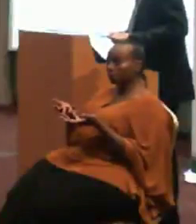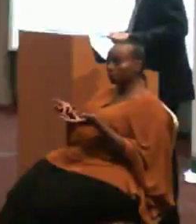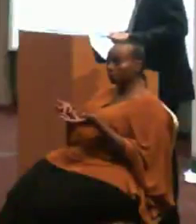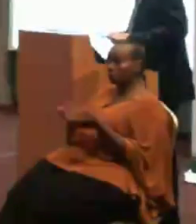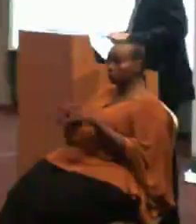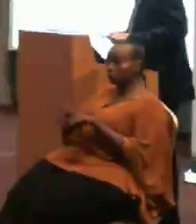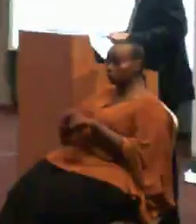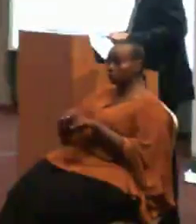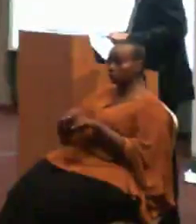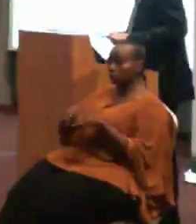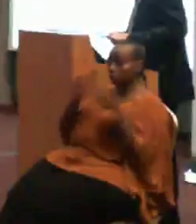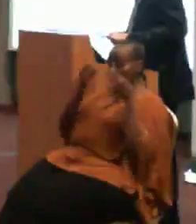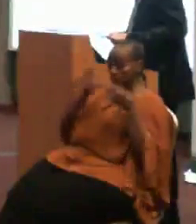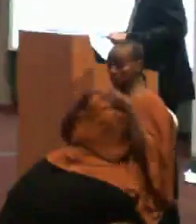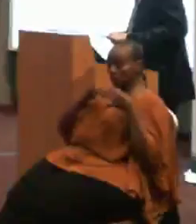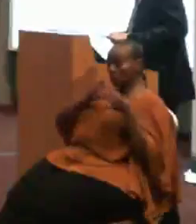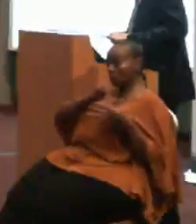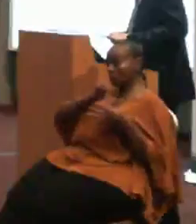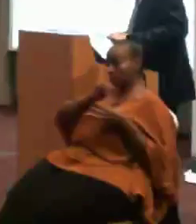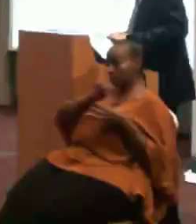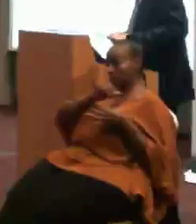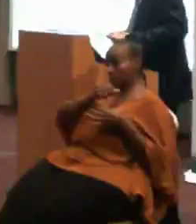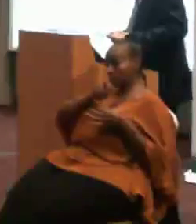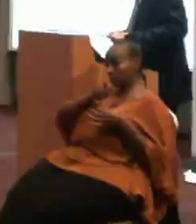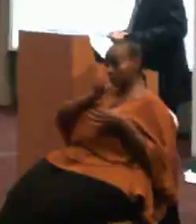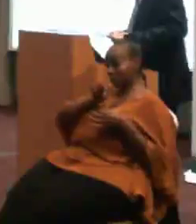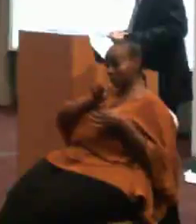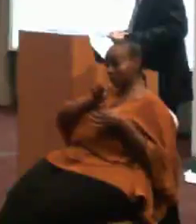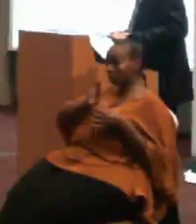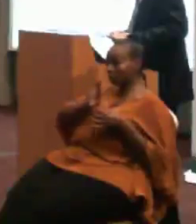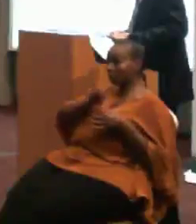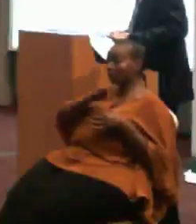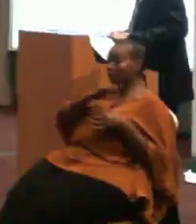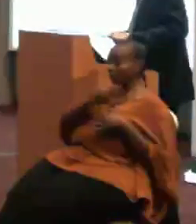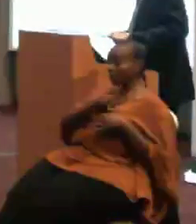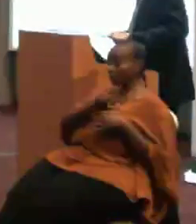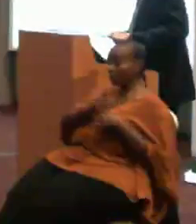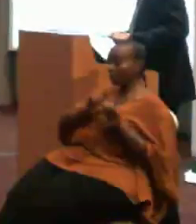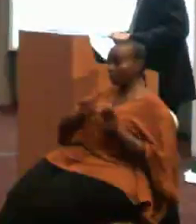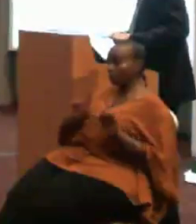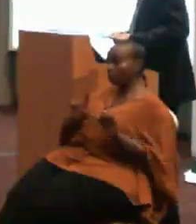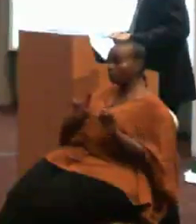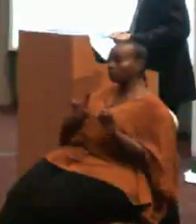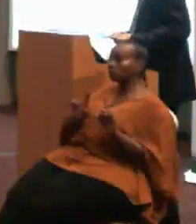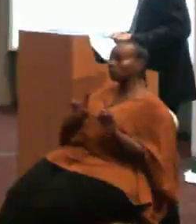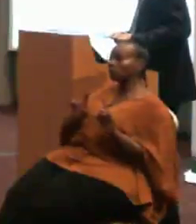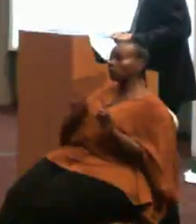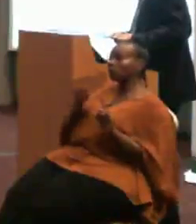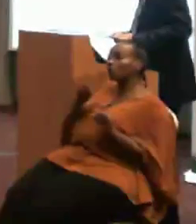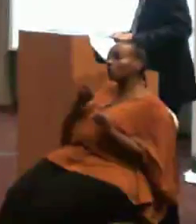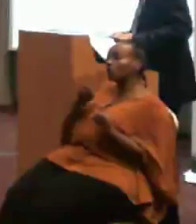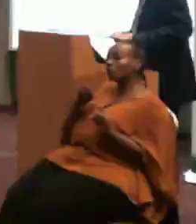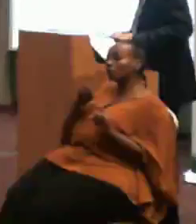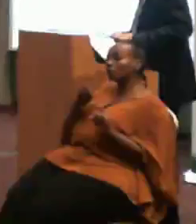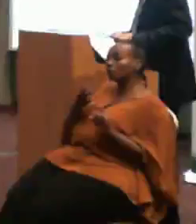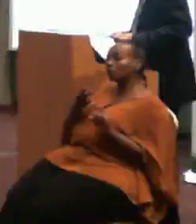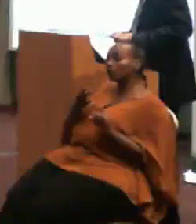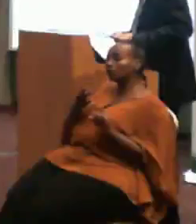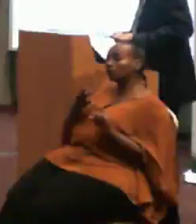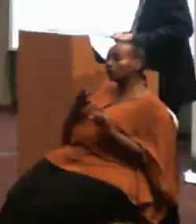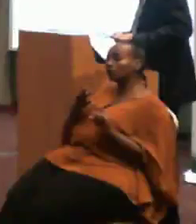MYP decision for the 5th year of MYPD 3. However, if you look at